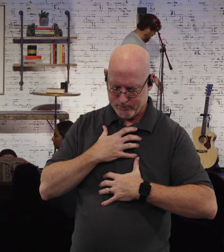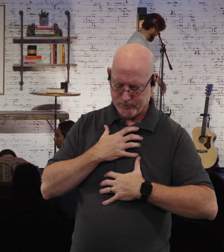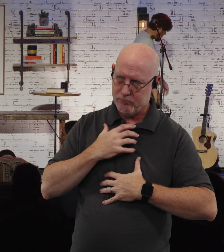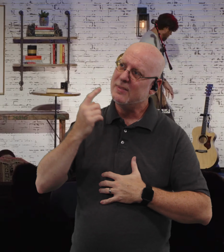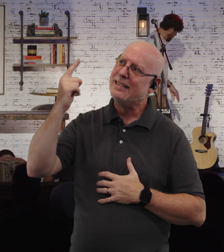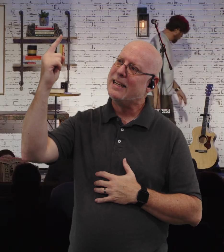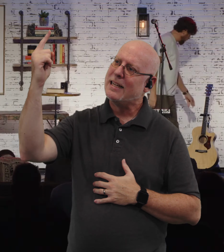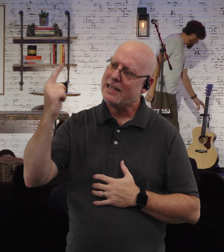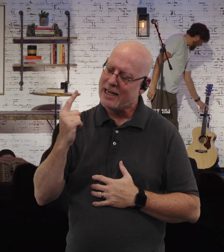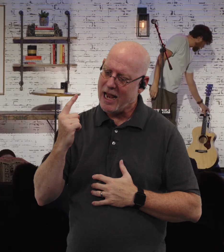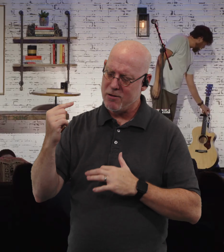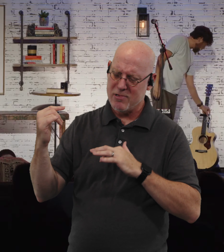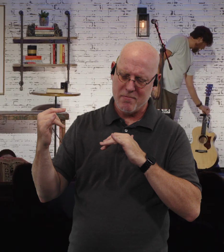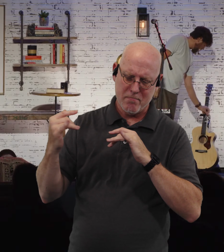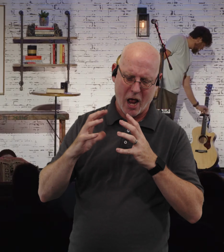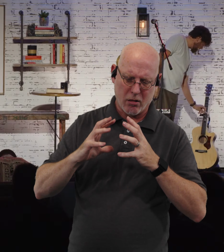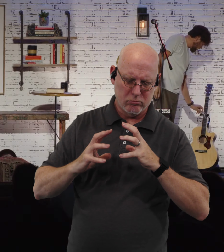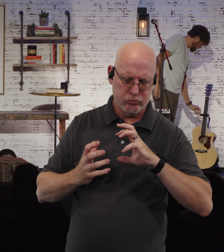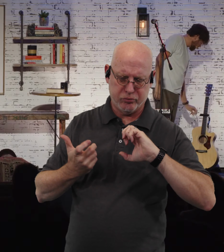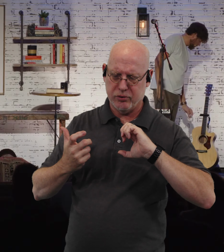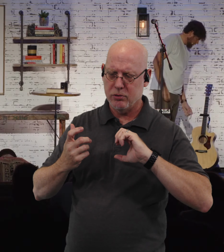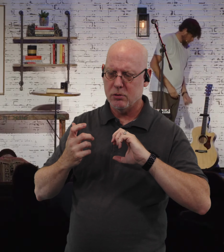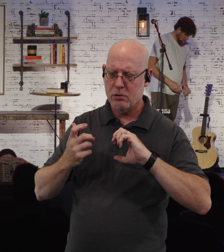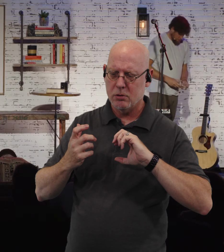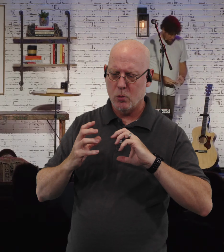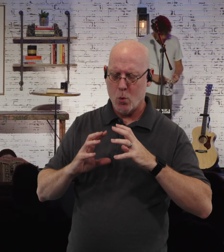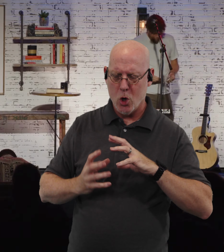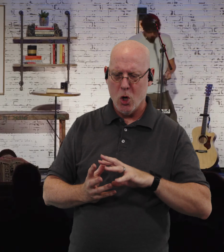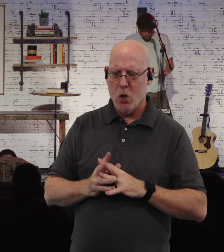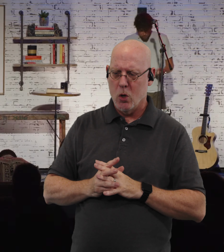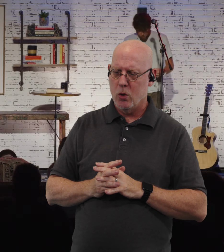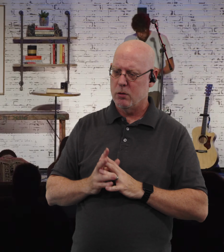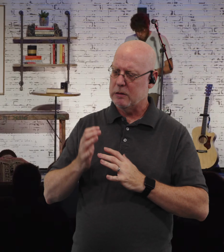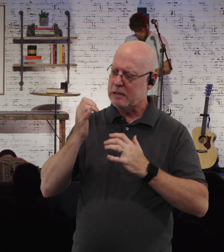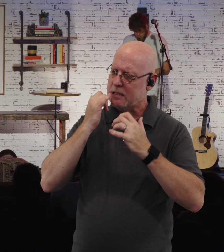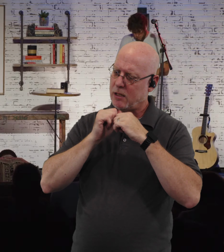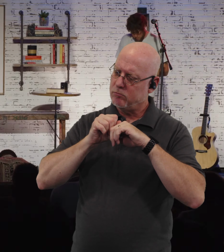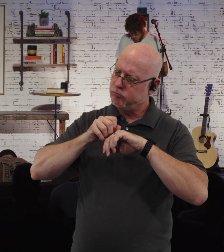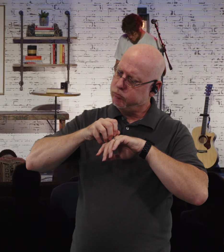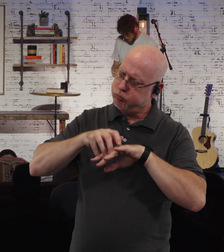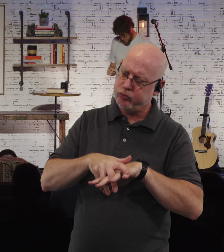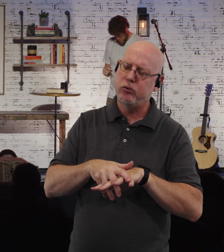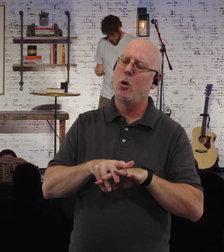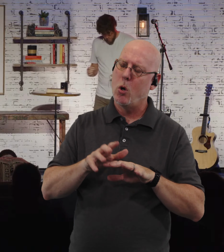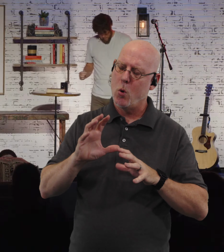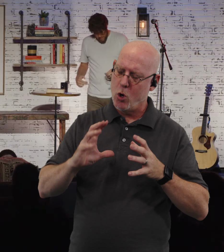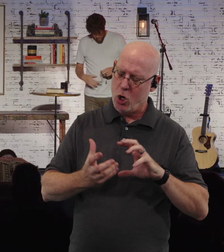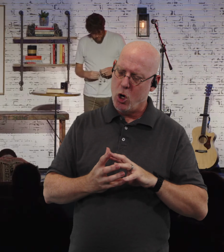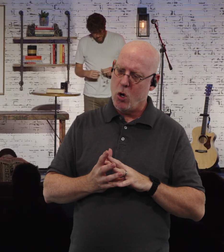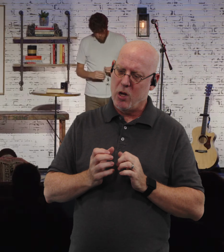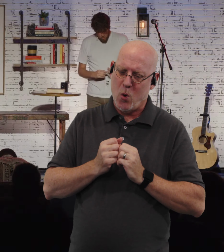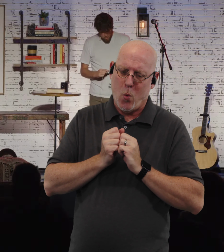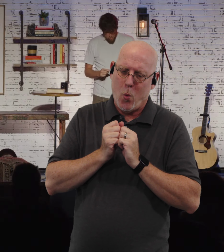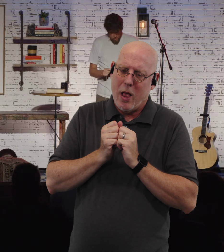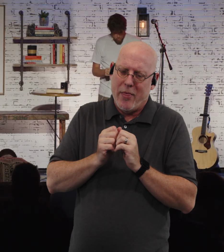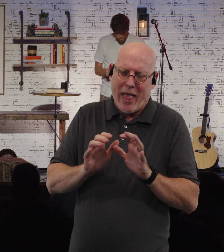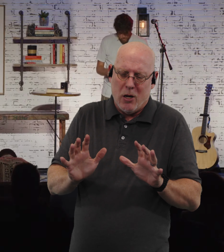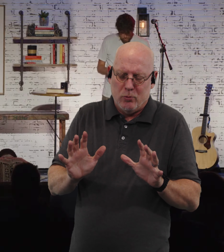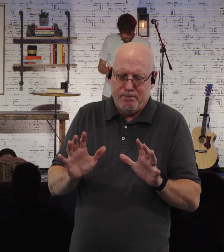who came to this battle-torn planet, to this sin-soaked world, and without